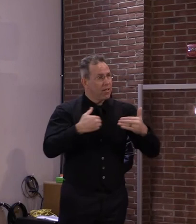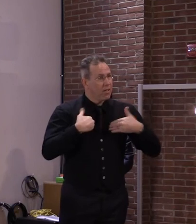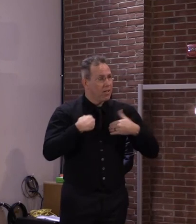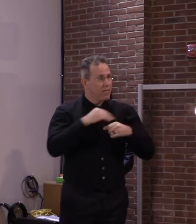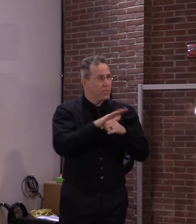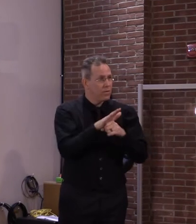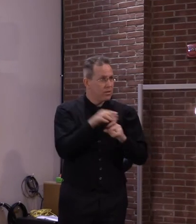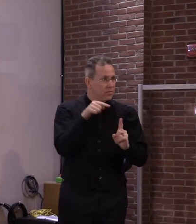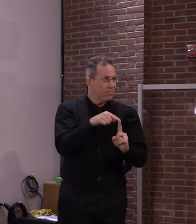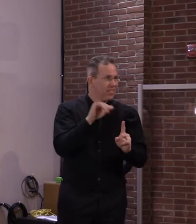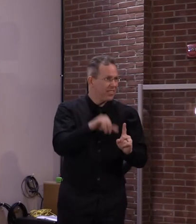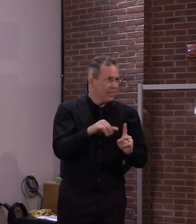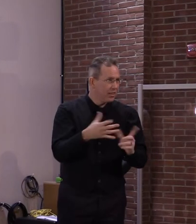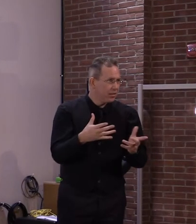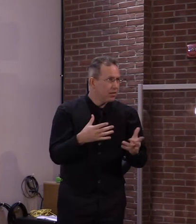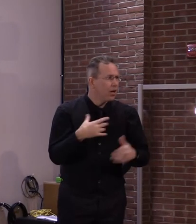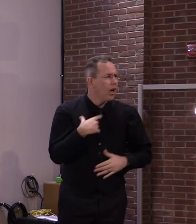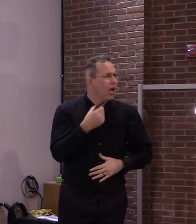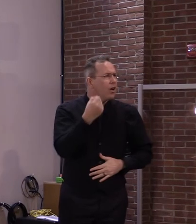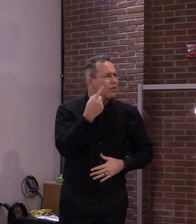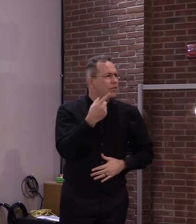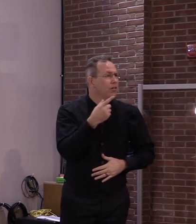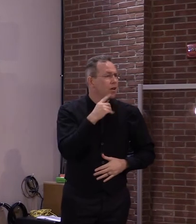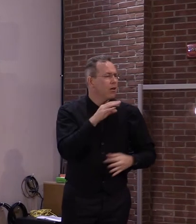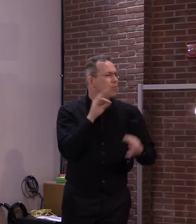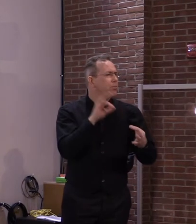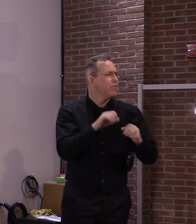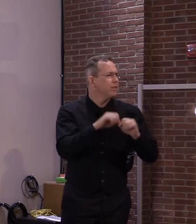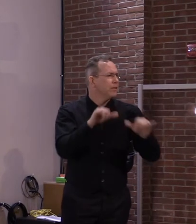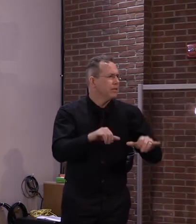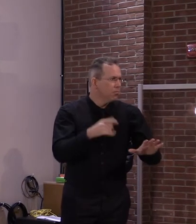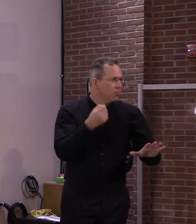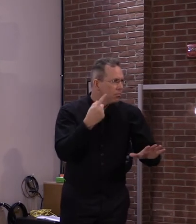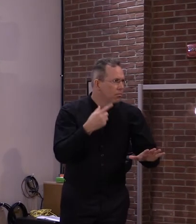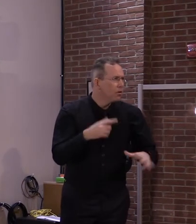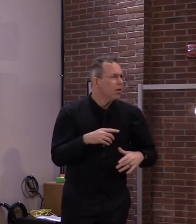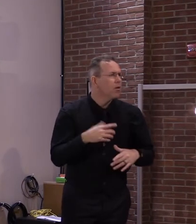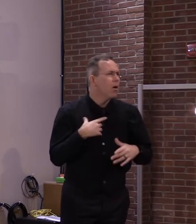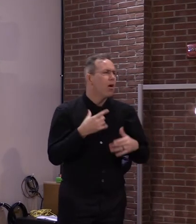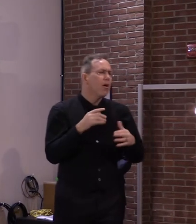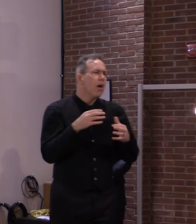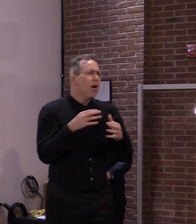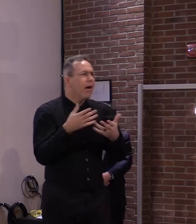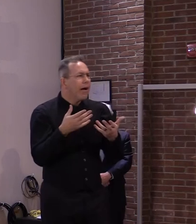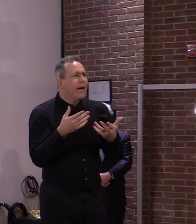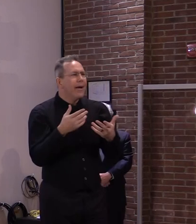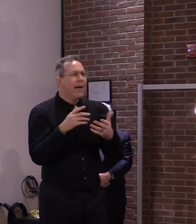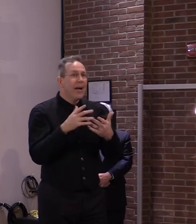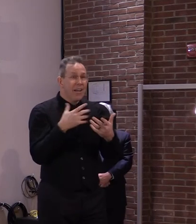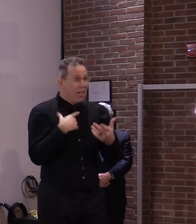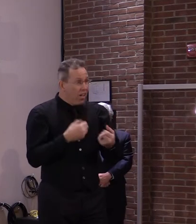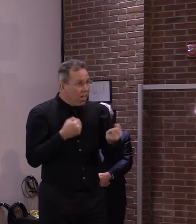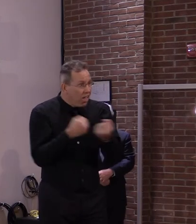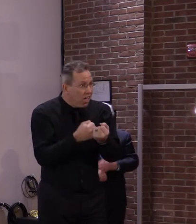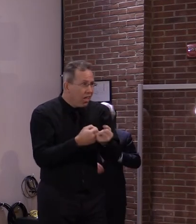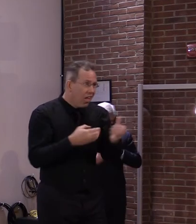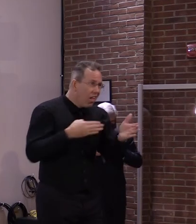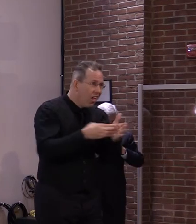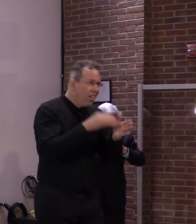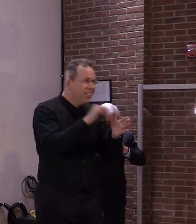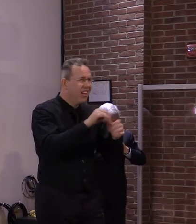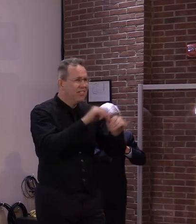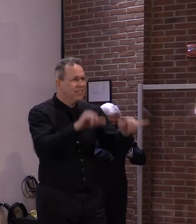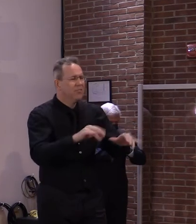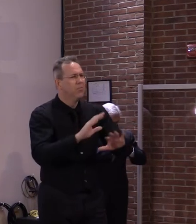shortcomings to that which we won't have to go into today in terms of the arguments for and against but it's only authorized as a